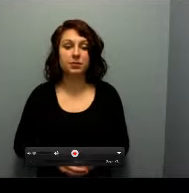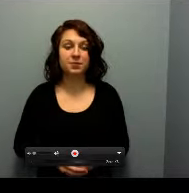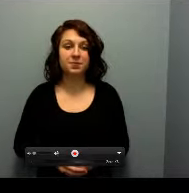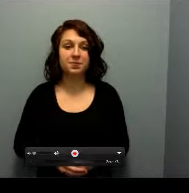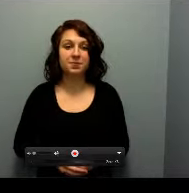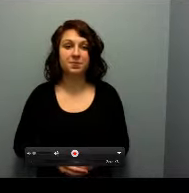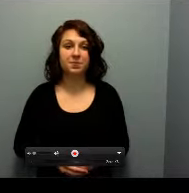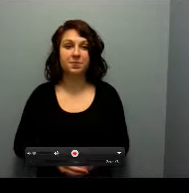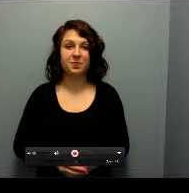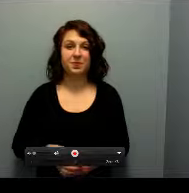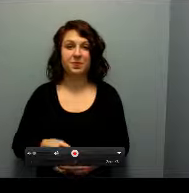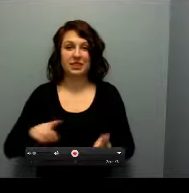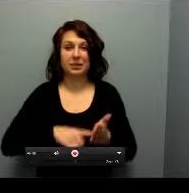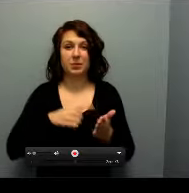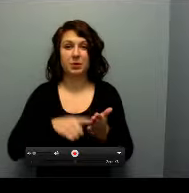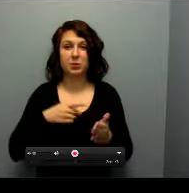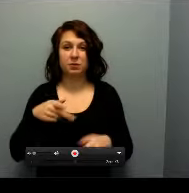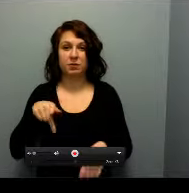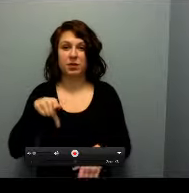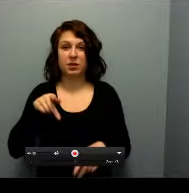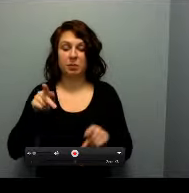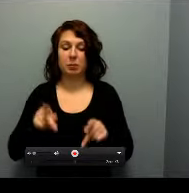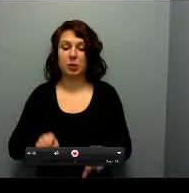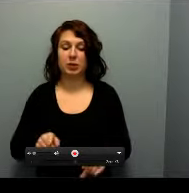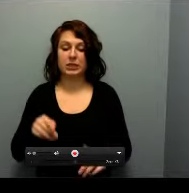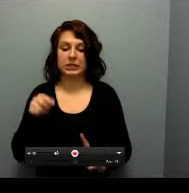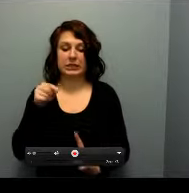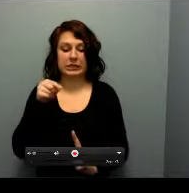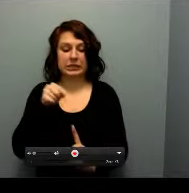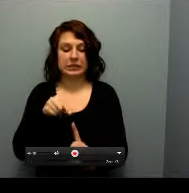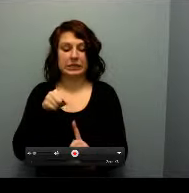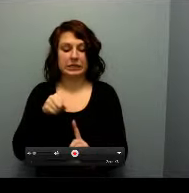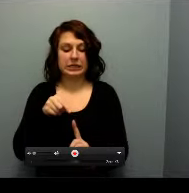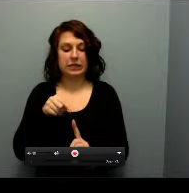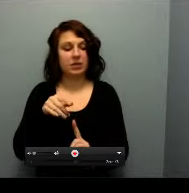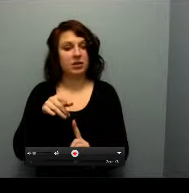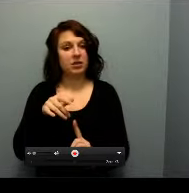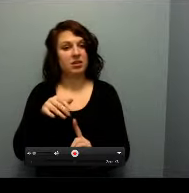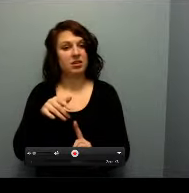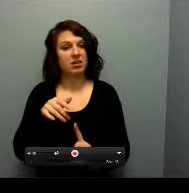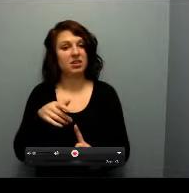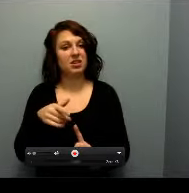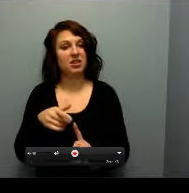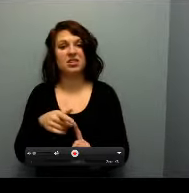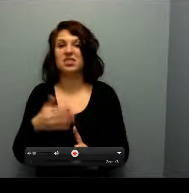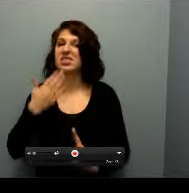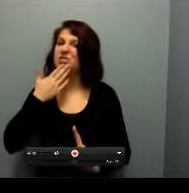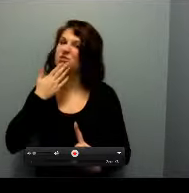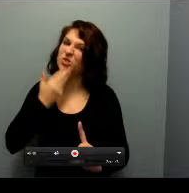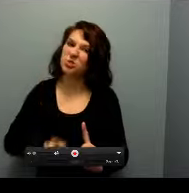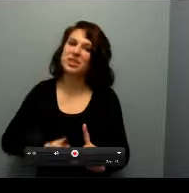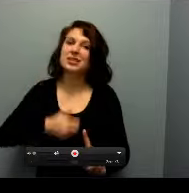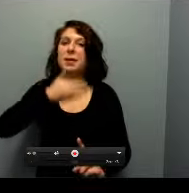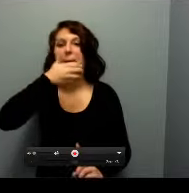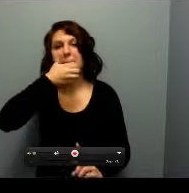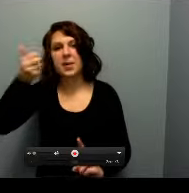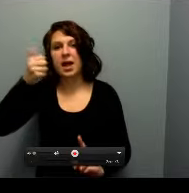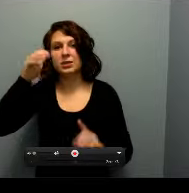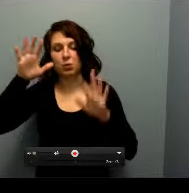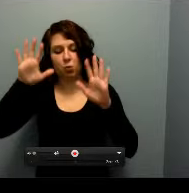Sometimes you have a person that, what are they going to say? Oh, they're the sweetest, most wonderful person in the